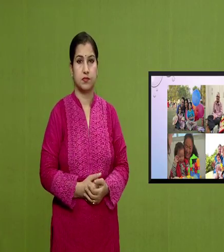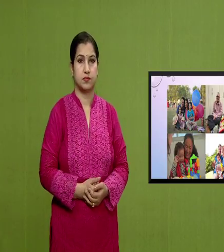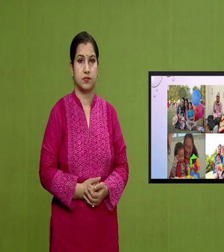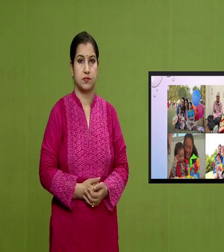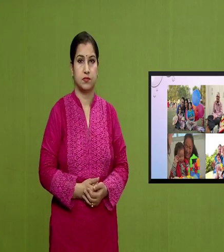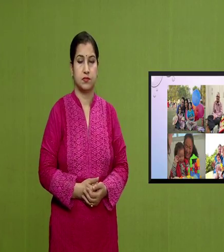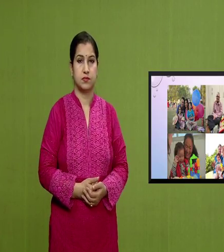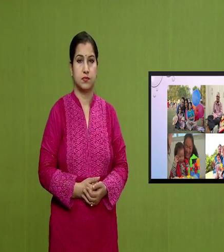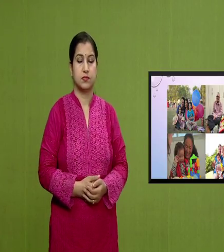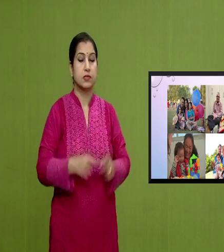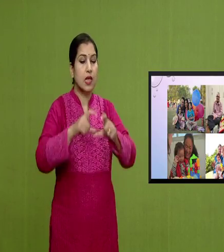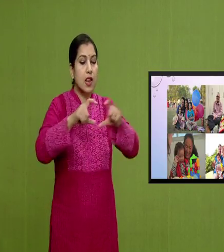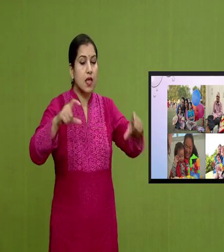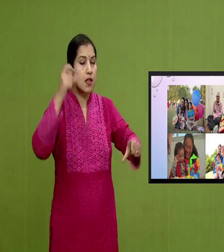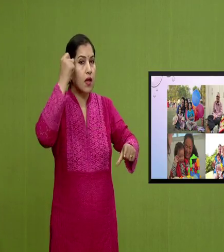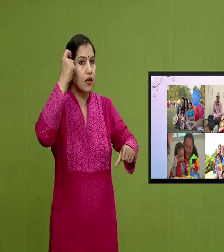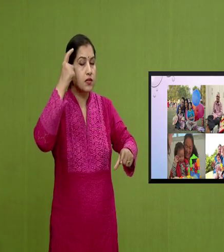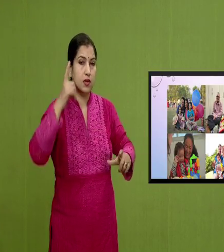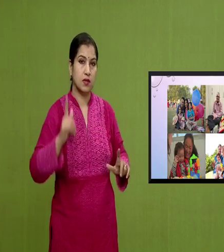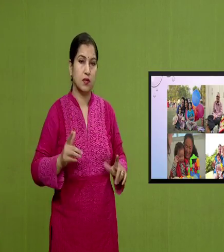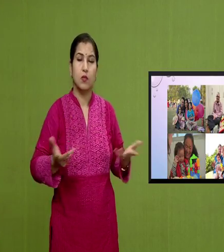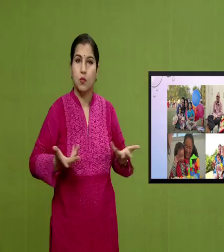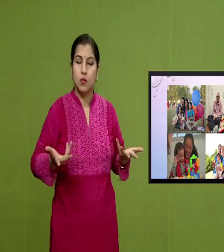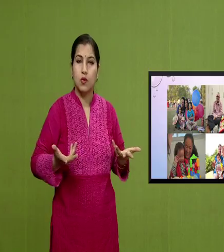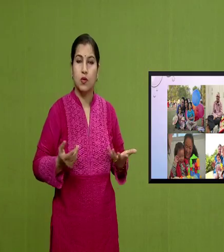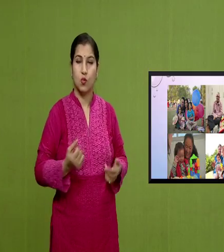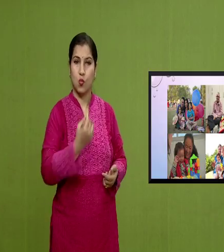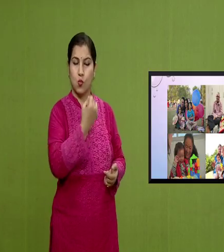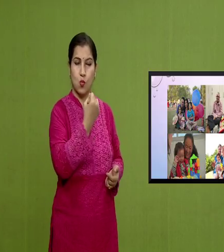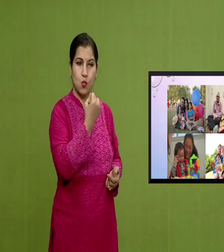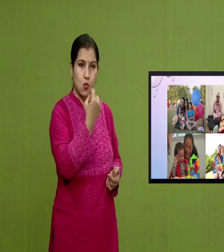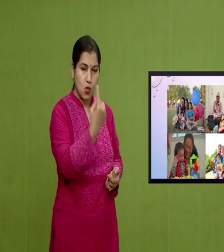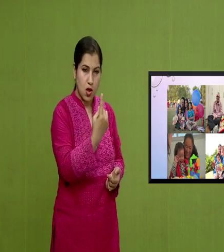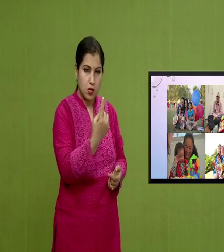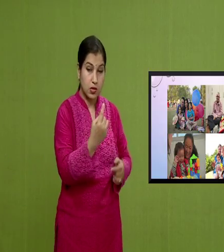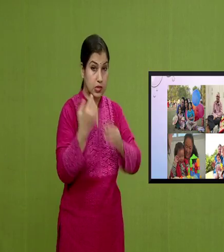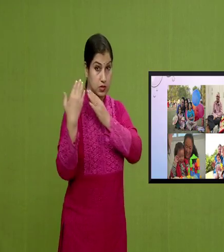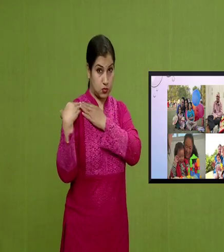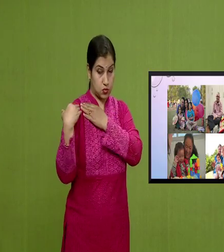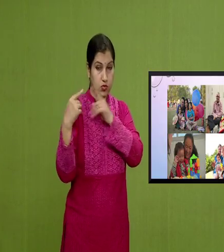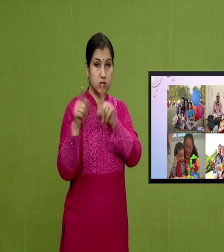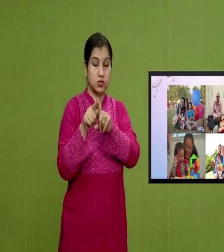a clear understanding of one's duties and